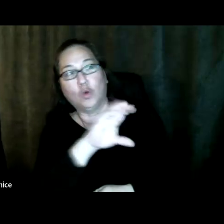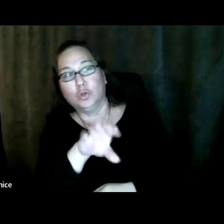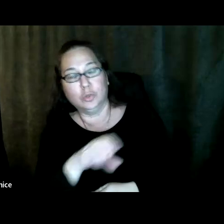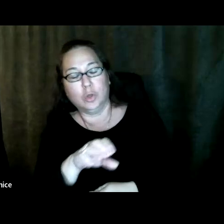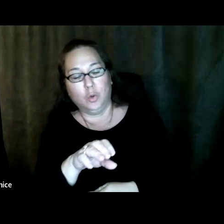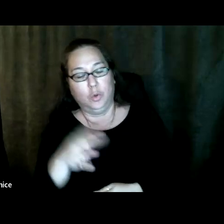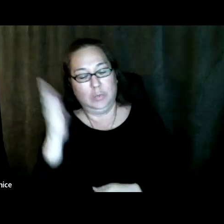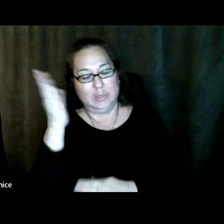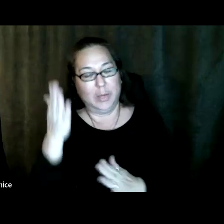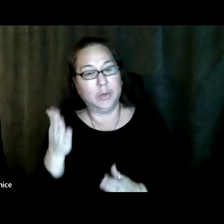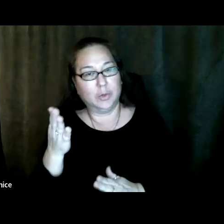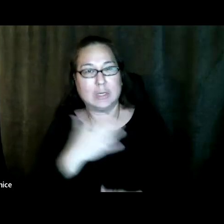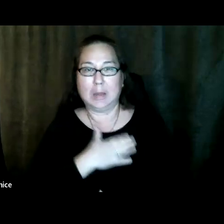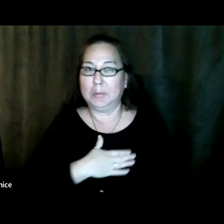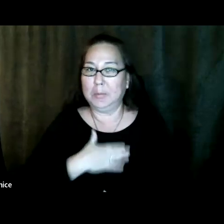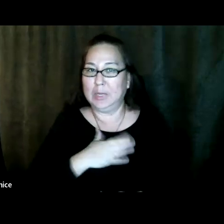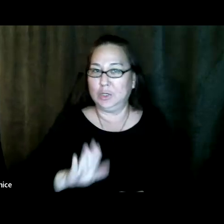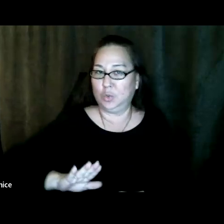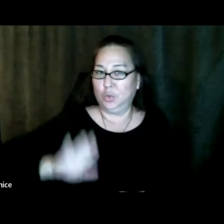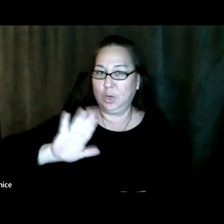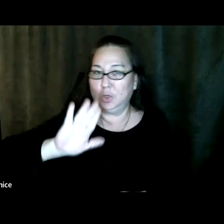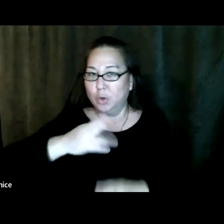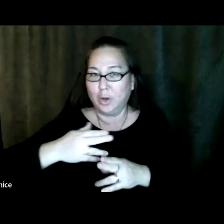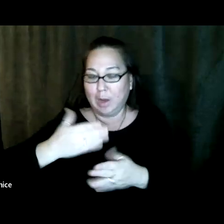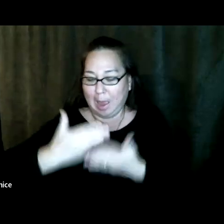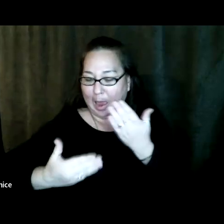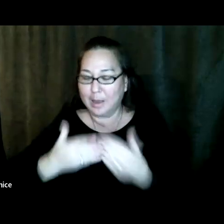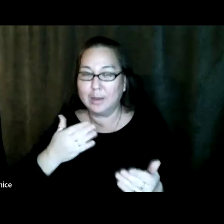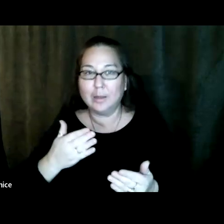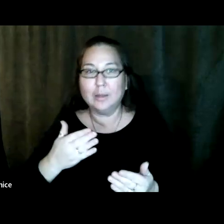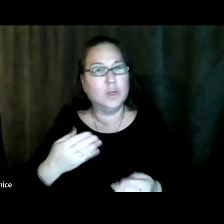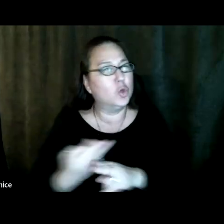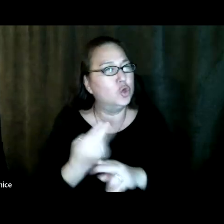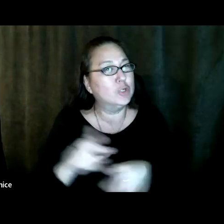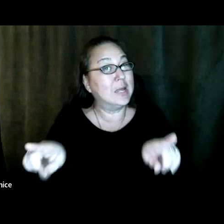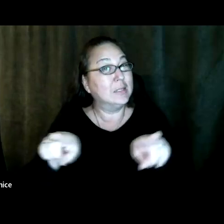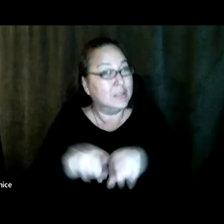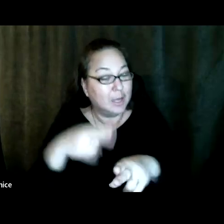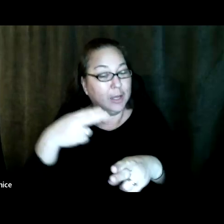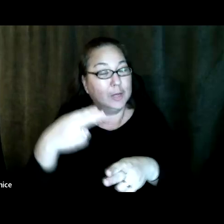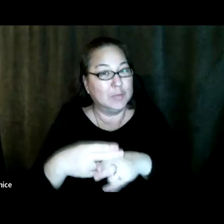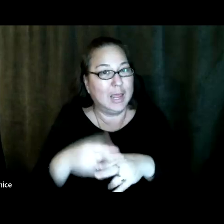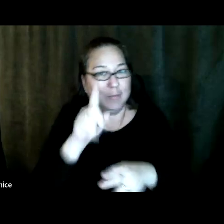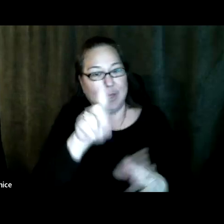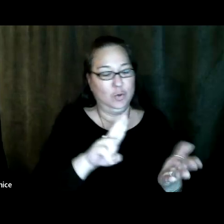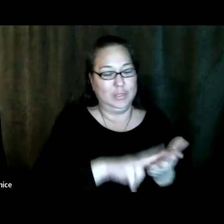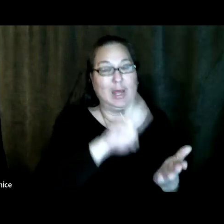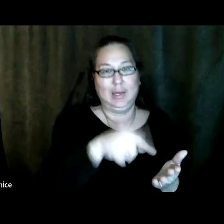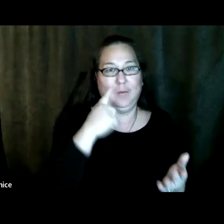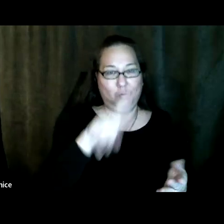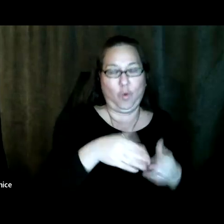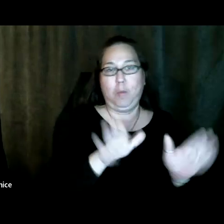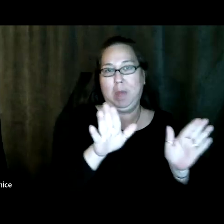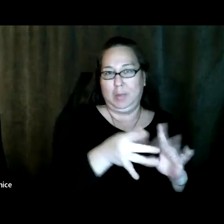and make sure you are signed into Zoom with the same name you're used to sign up for public comment, and be prepared to unmute yourself and turn on your